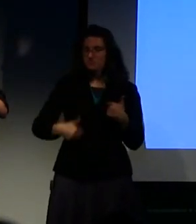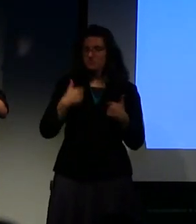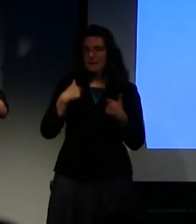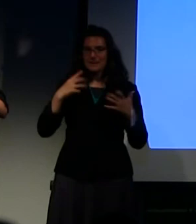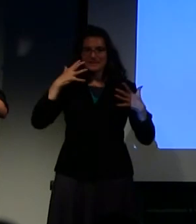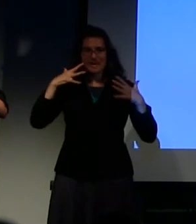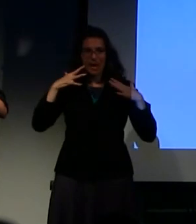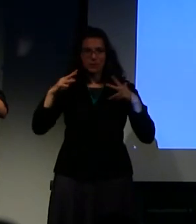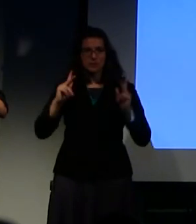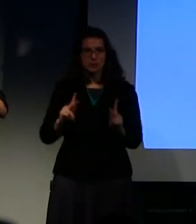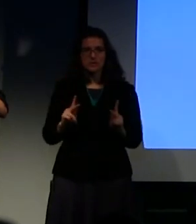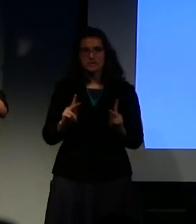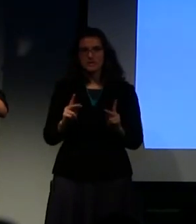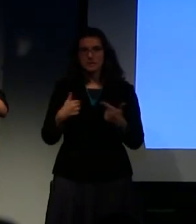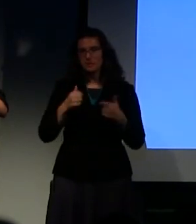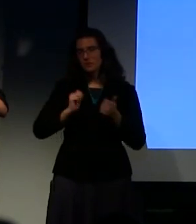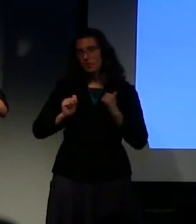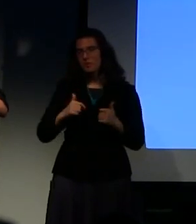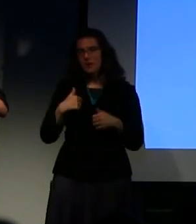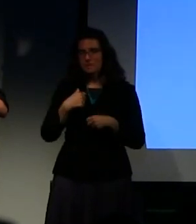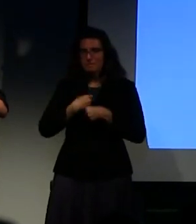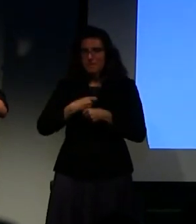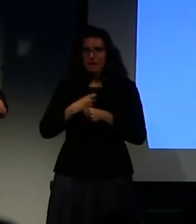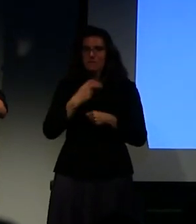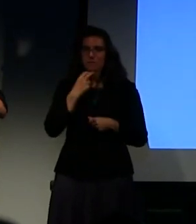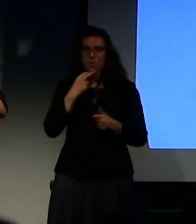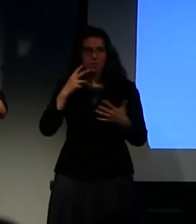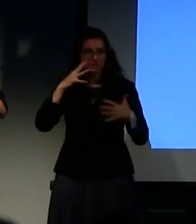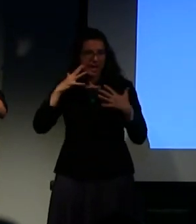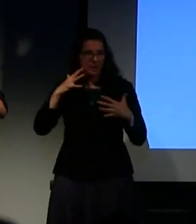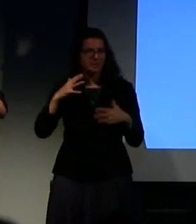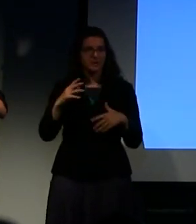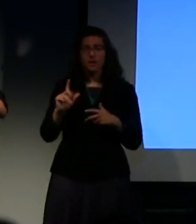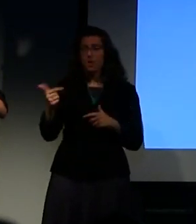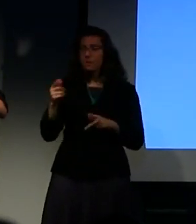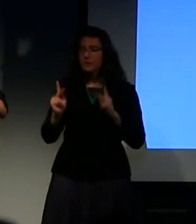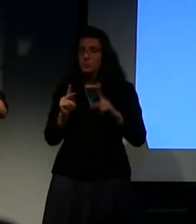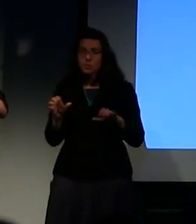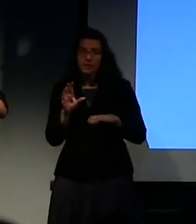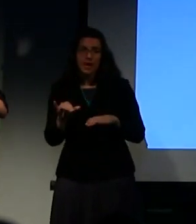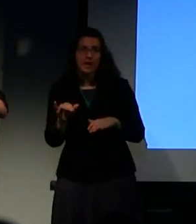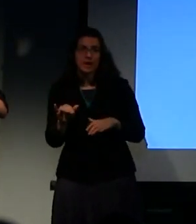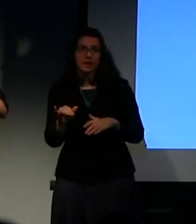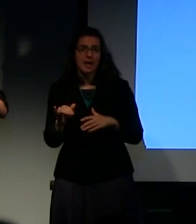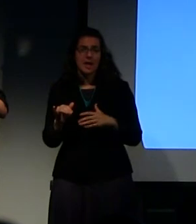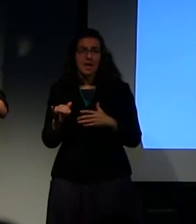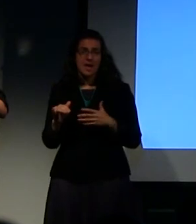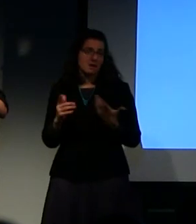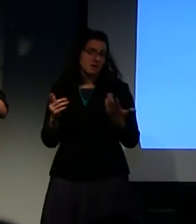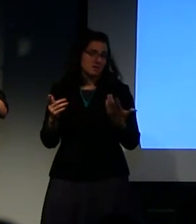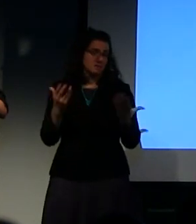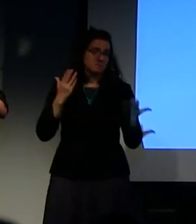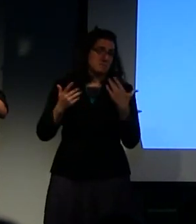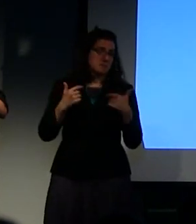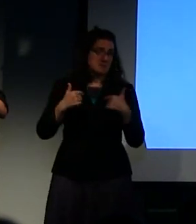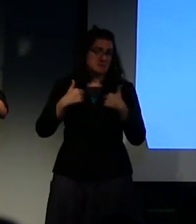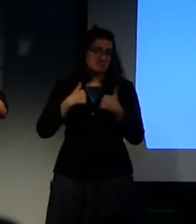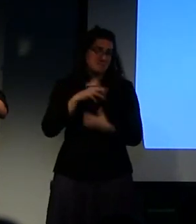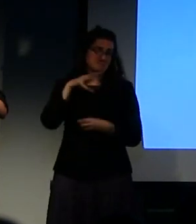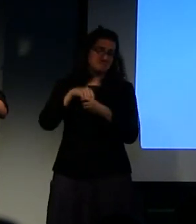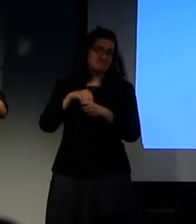are people who do that also. I'm not the only one who, maybe I'm on the spectrum too, I don't know,